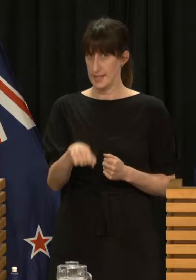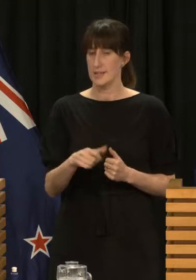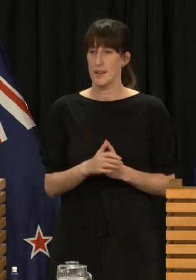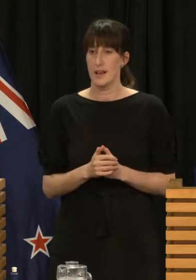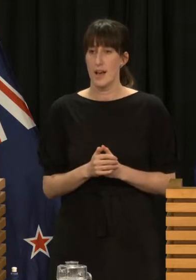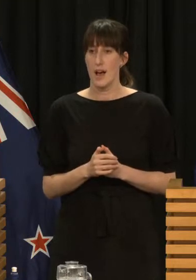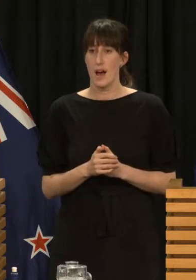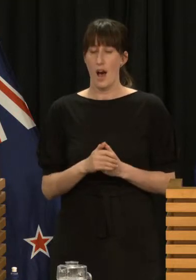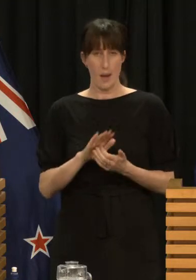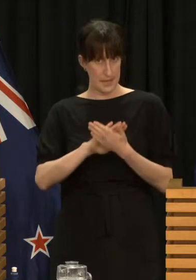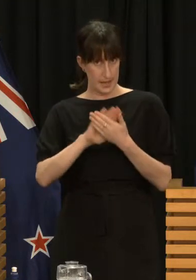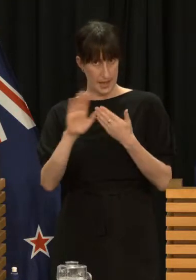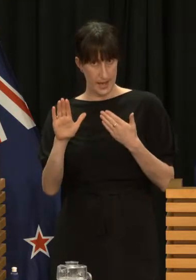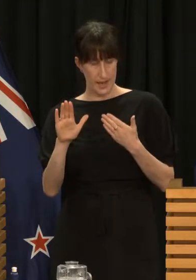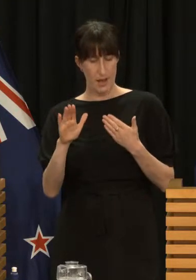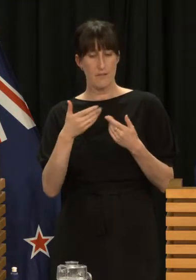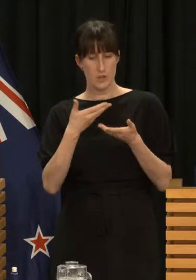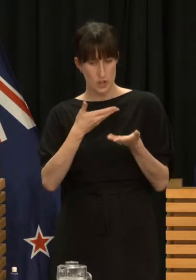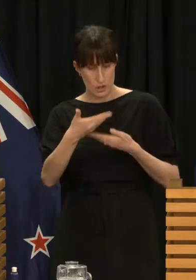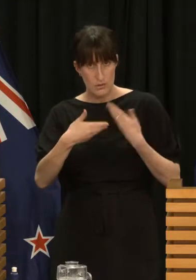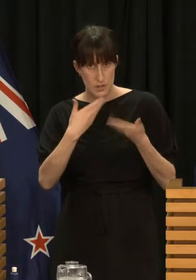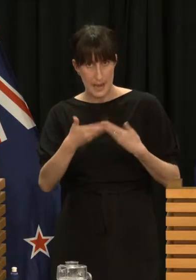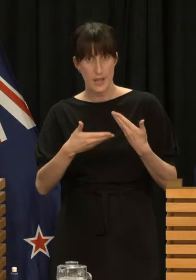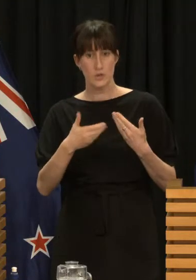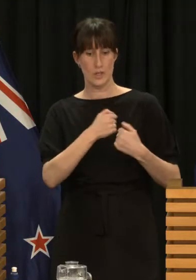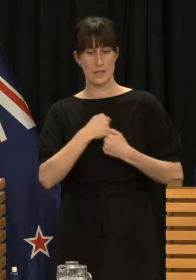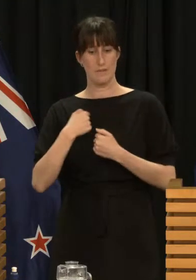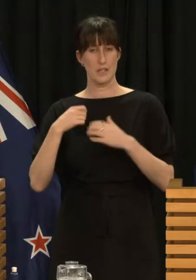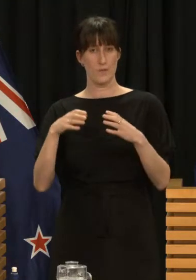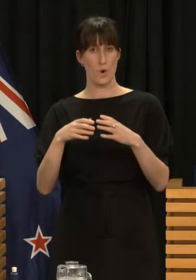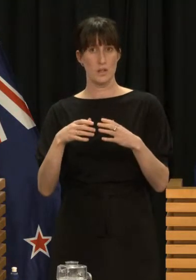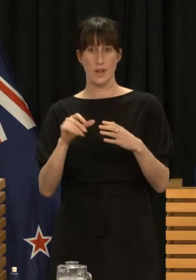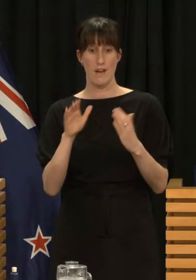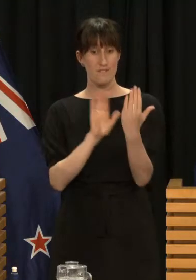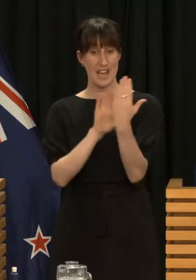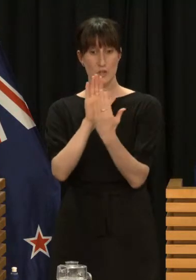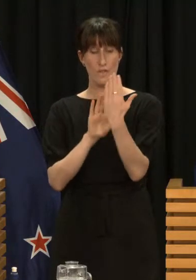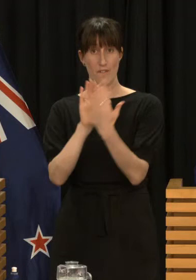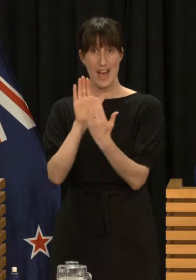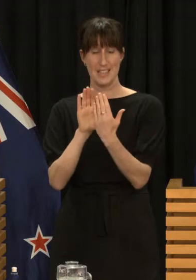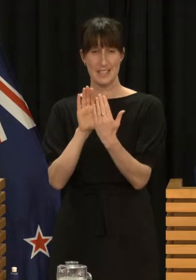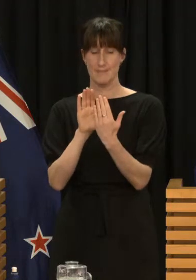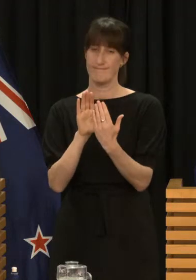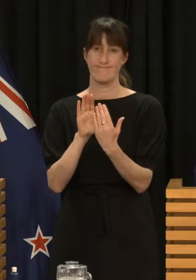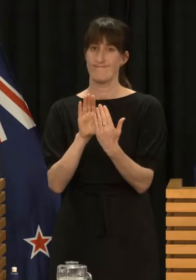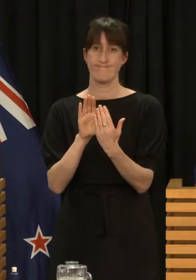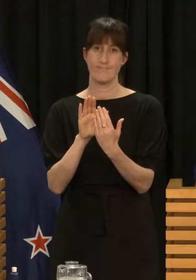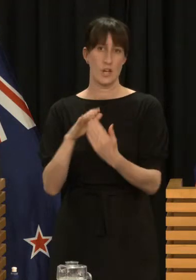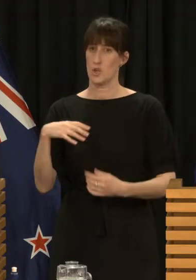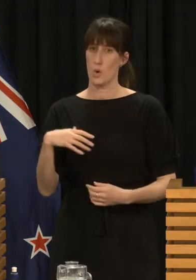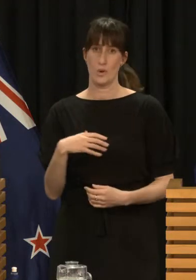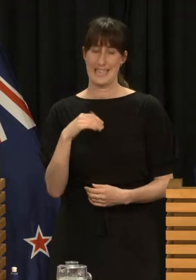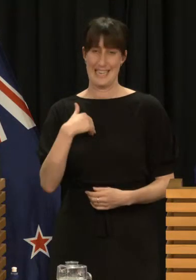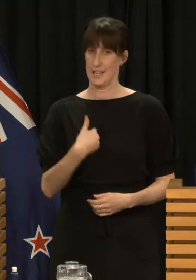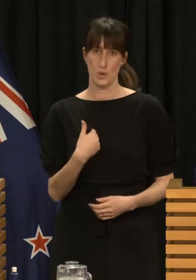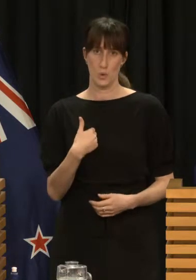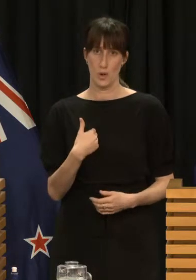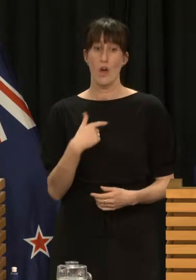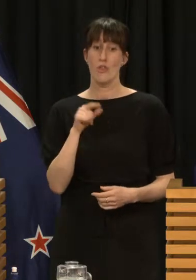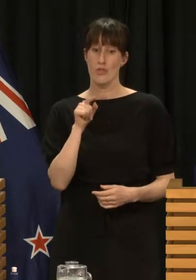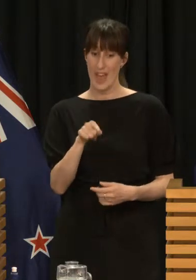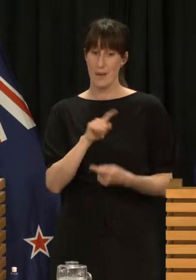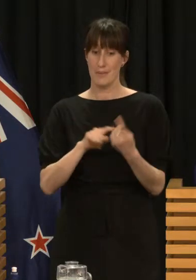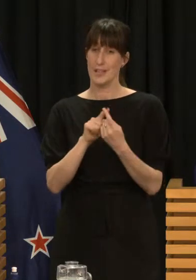that I don't think that those face-to-face meetings should be happening unless there's a critical need for that to happen. Those meetings probably could have been